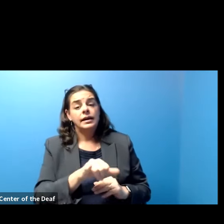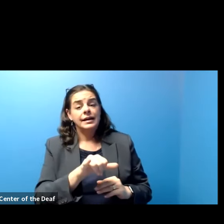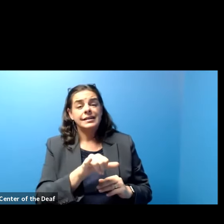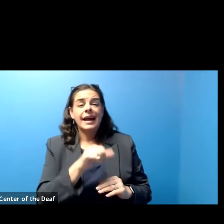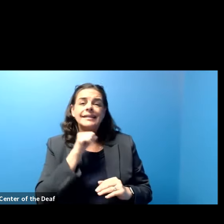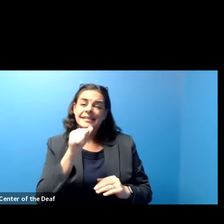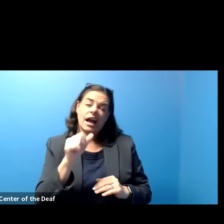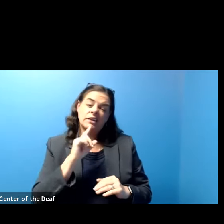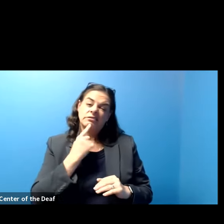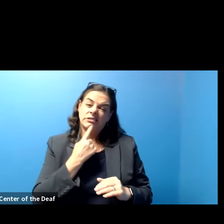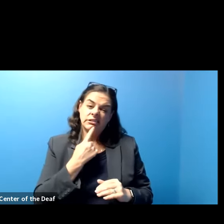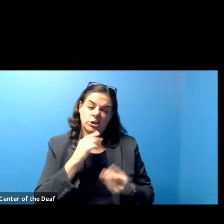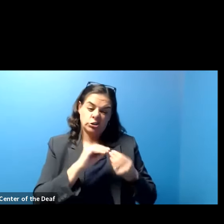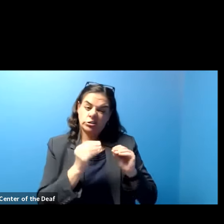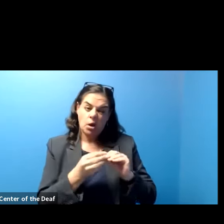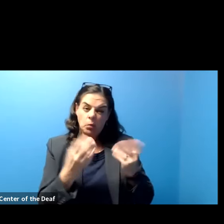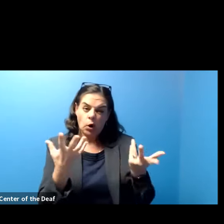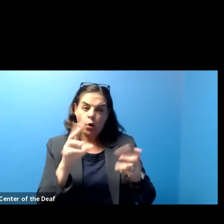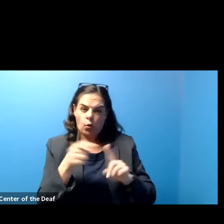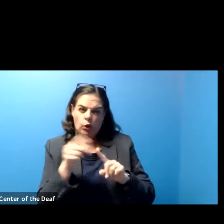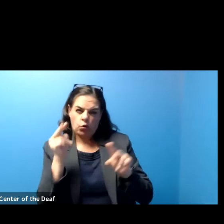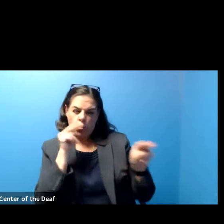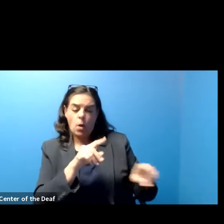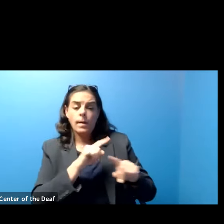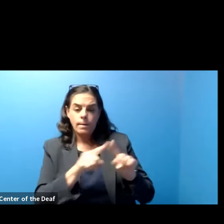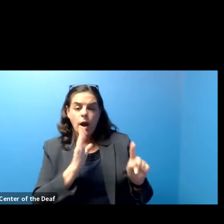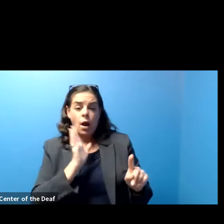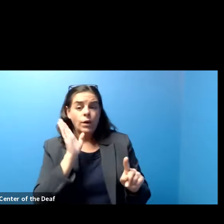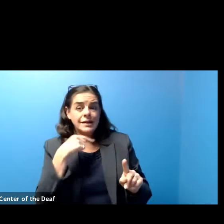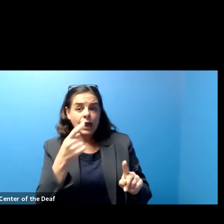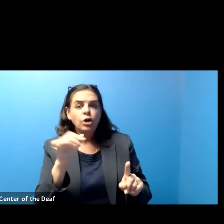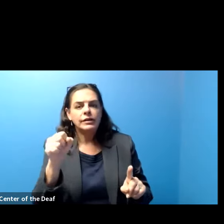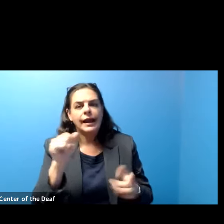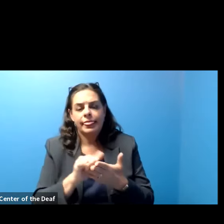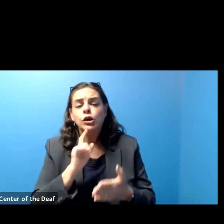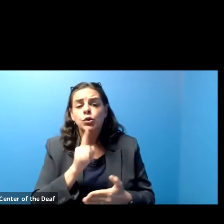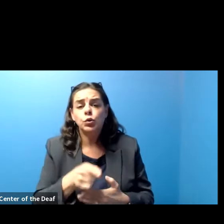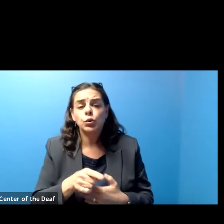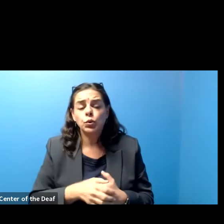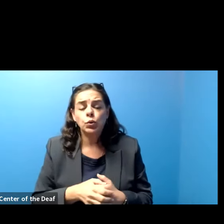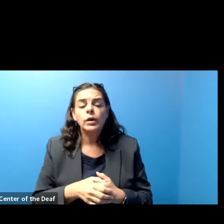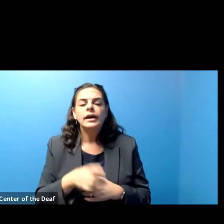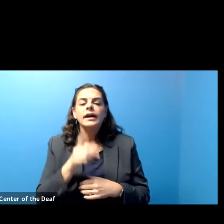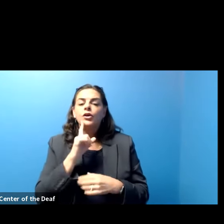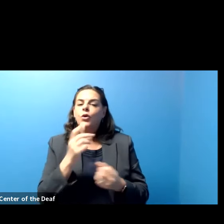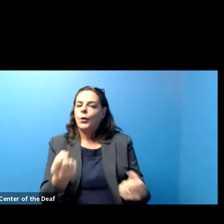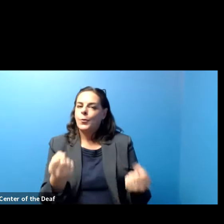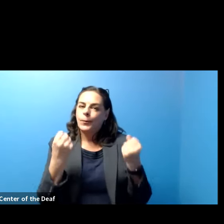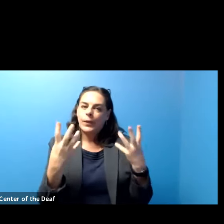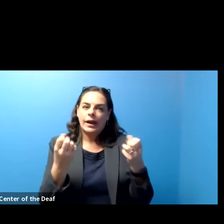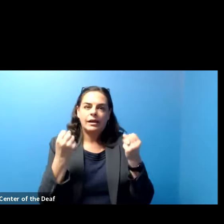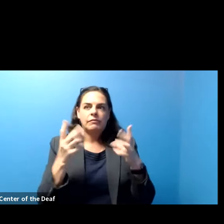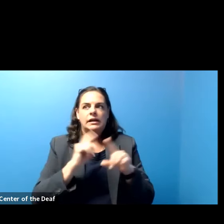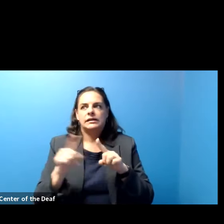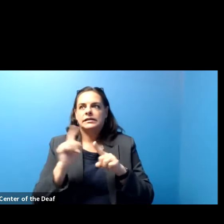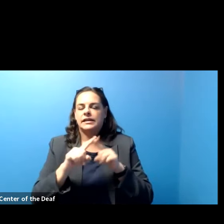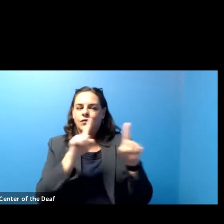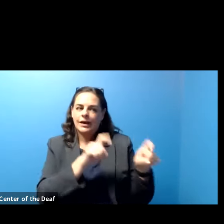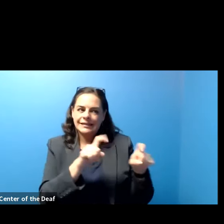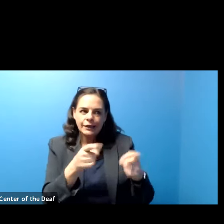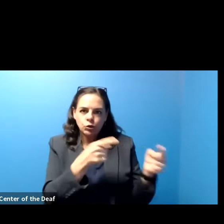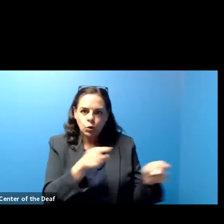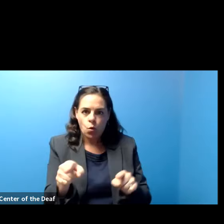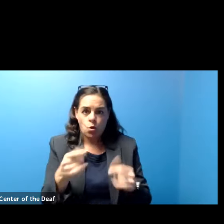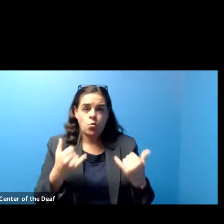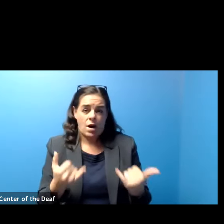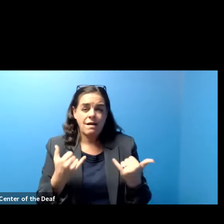significant when you look at that, but I will say that's true. And there are a lot of different testing initiatives and efforts that are happening